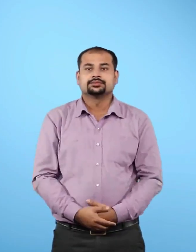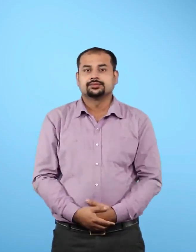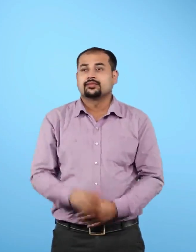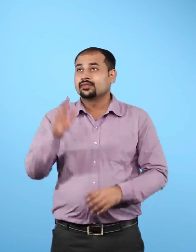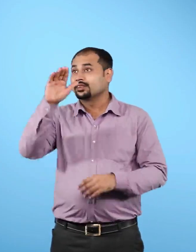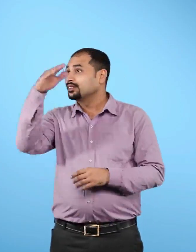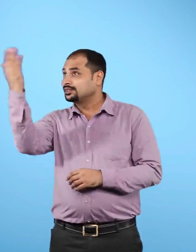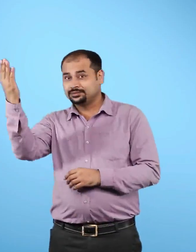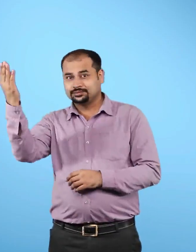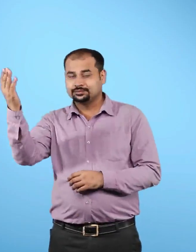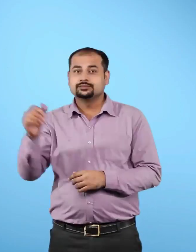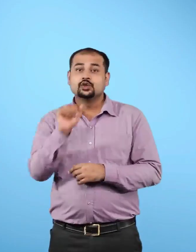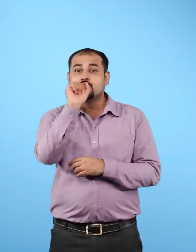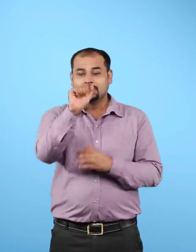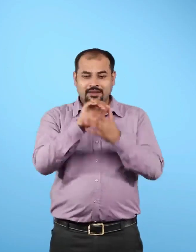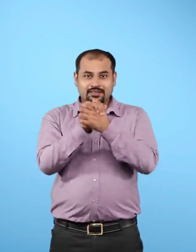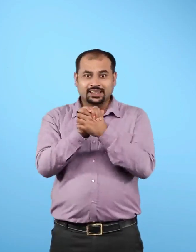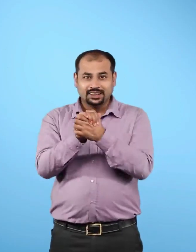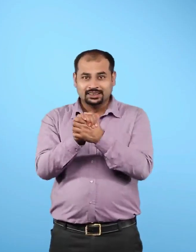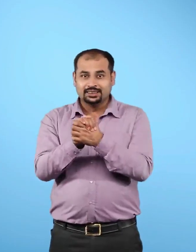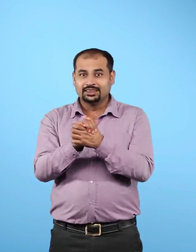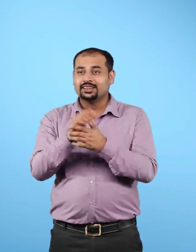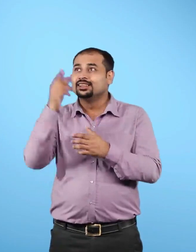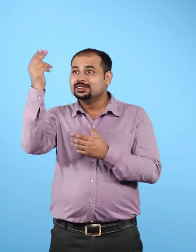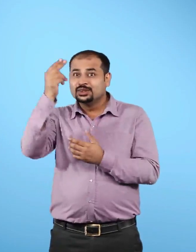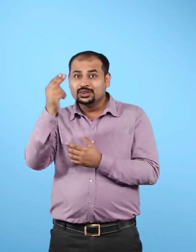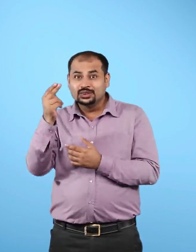Column 3 heading is Measure of your friend's drawing.